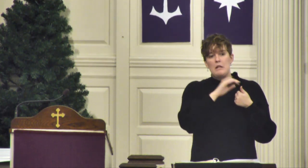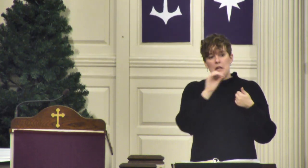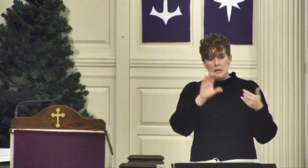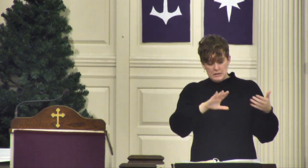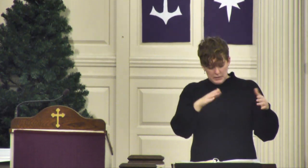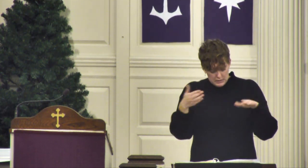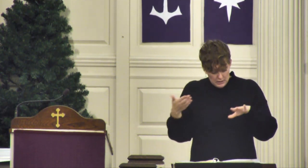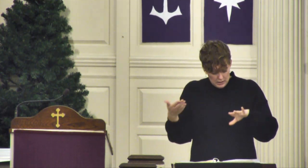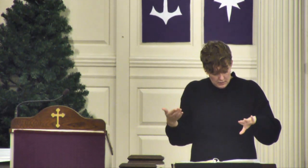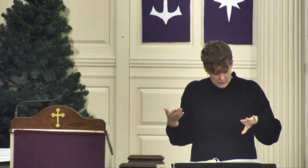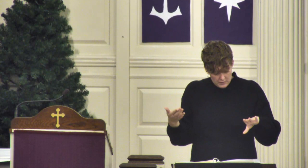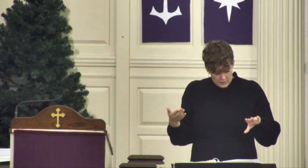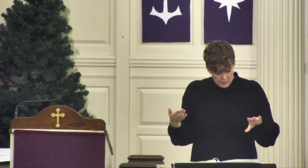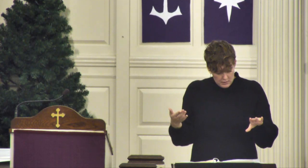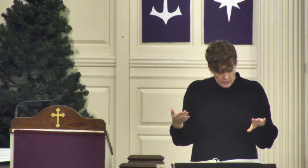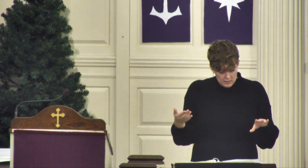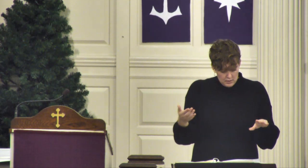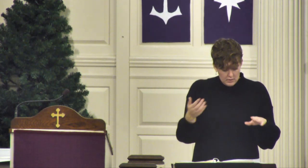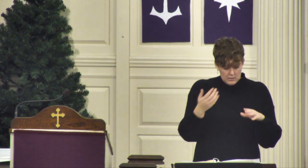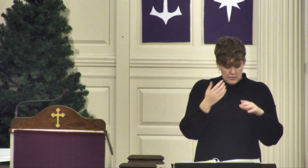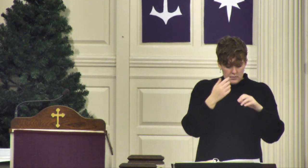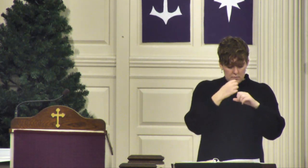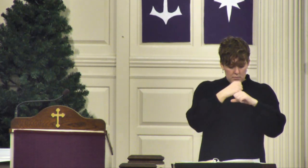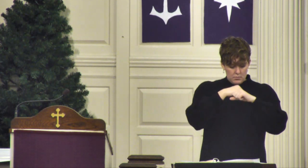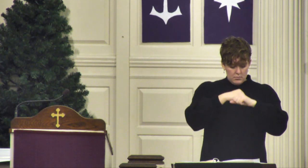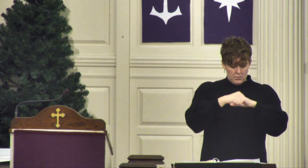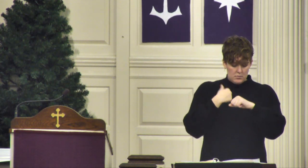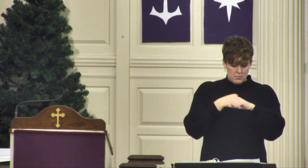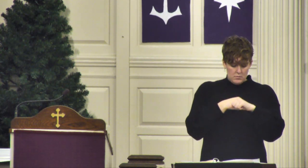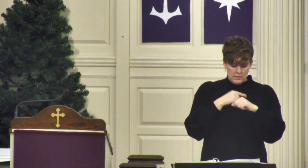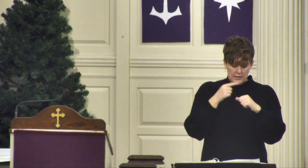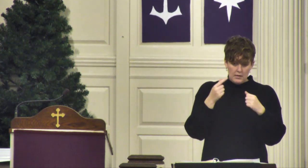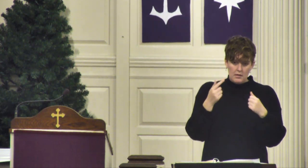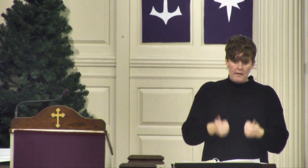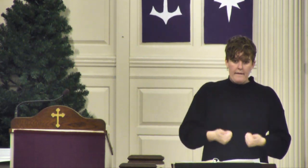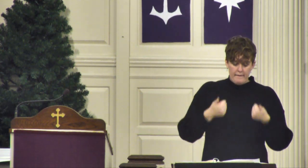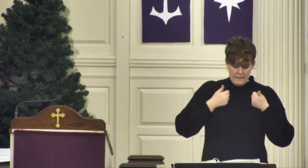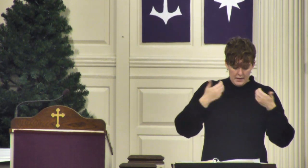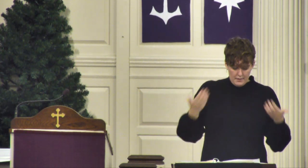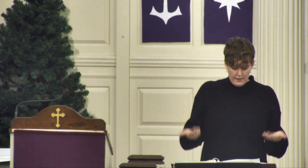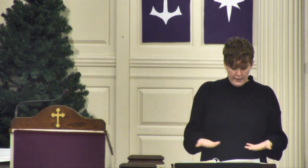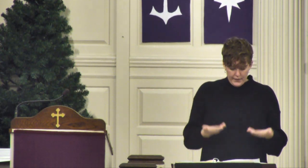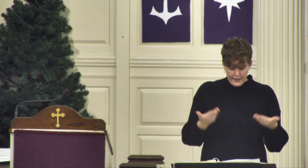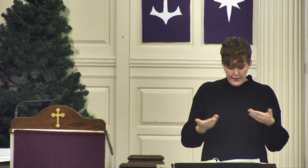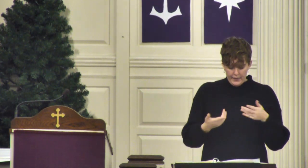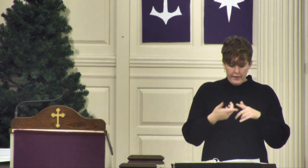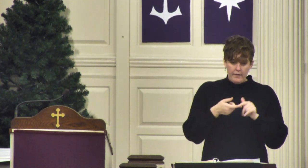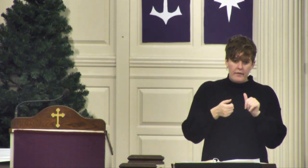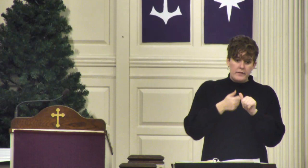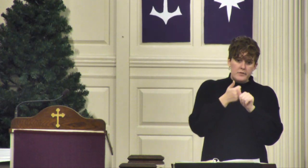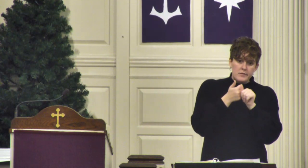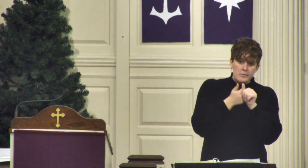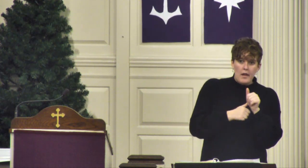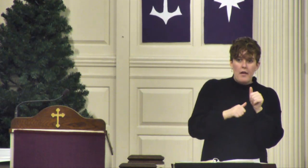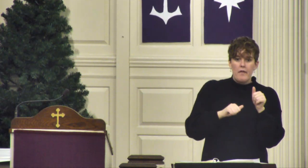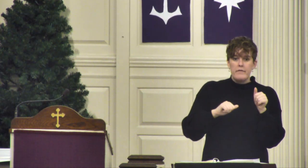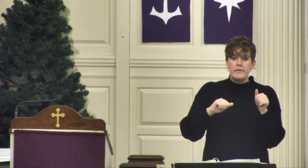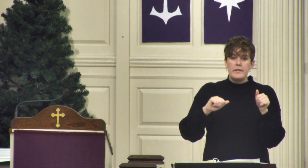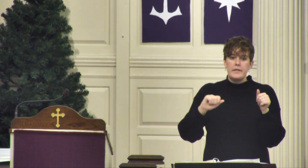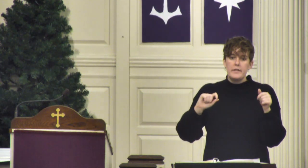the dead, preserve us while we dwell below from